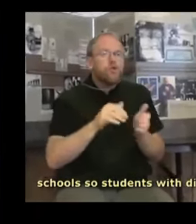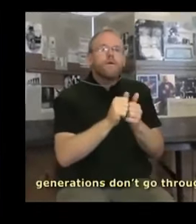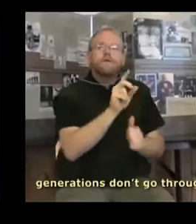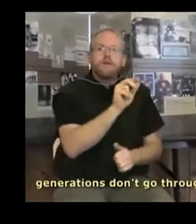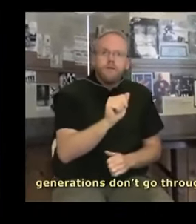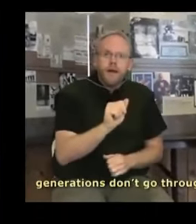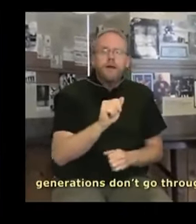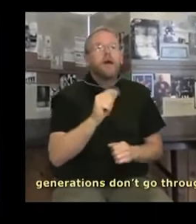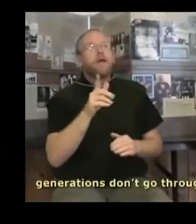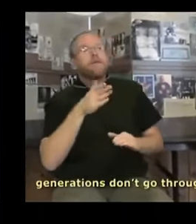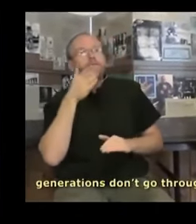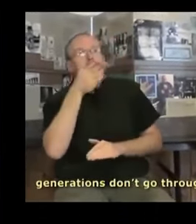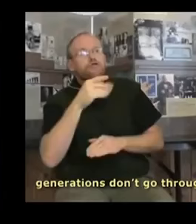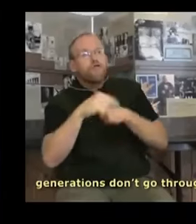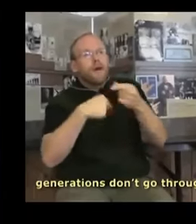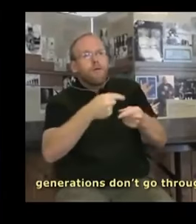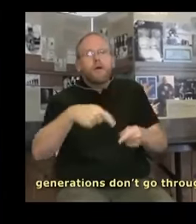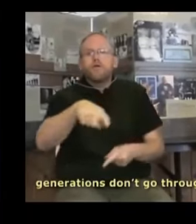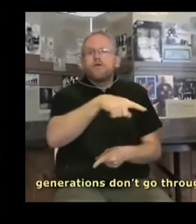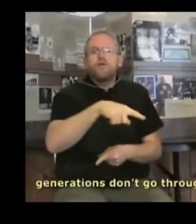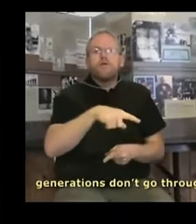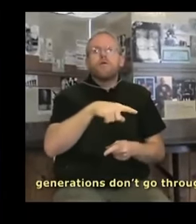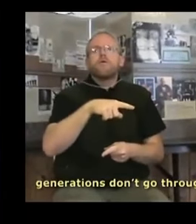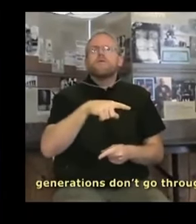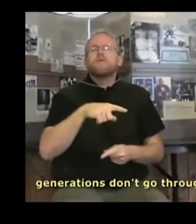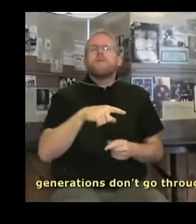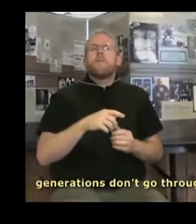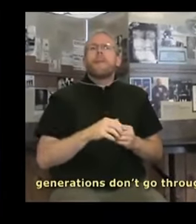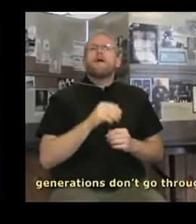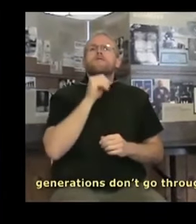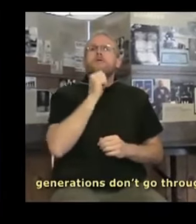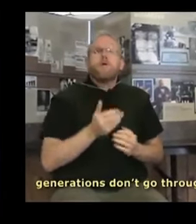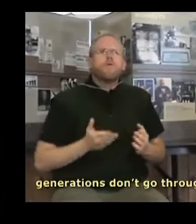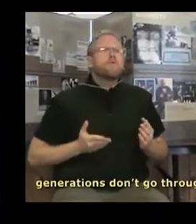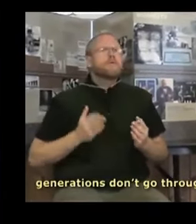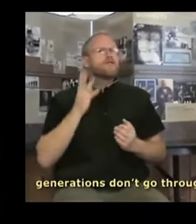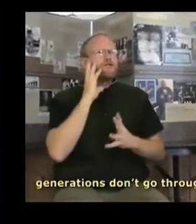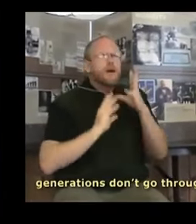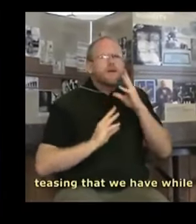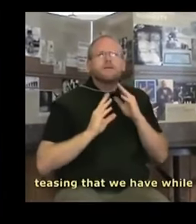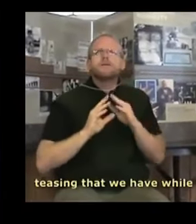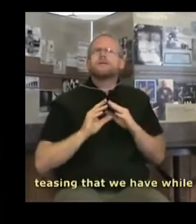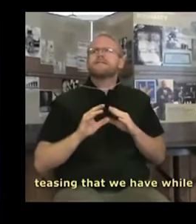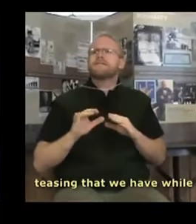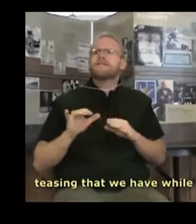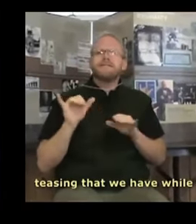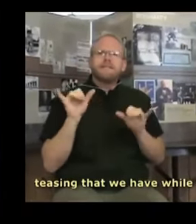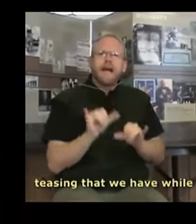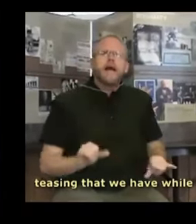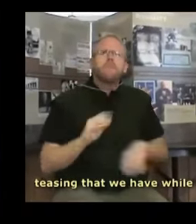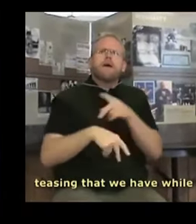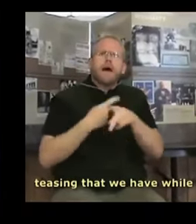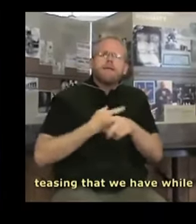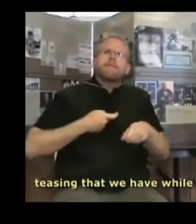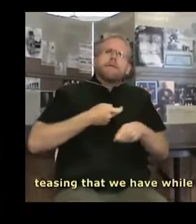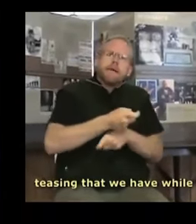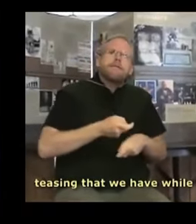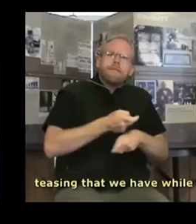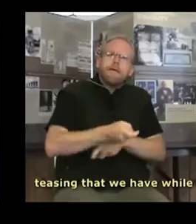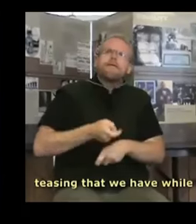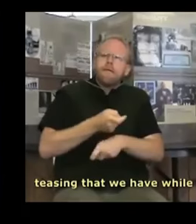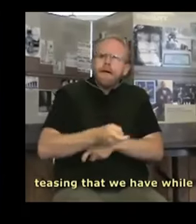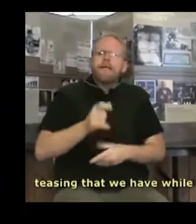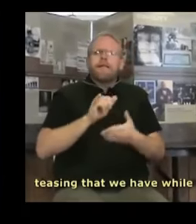and future generations don't go through the same types of teasing